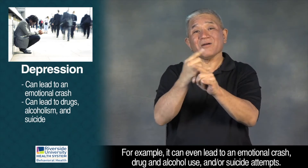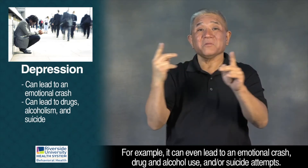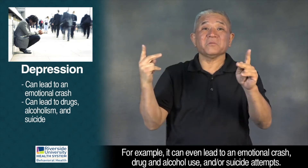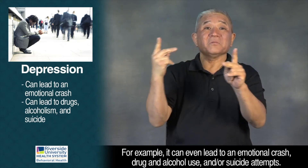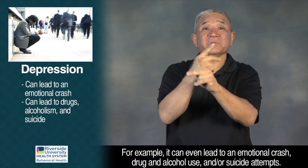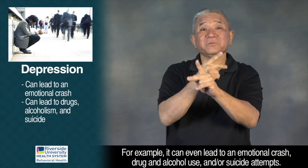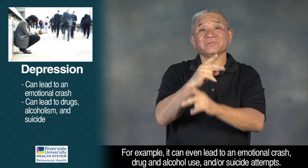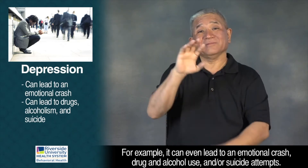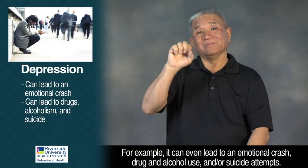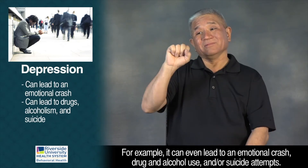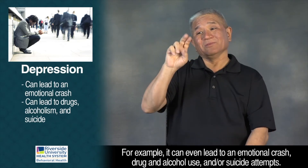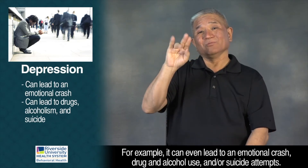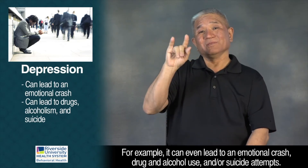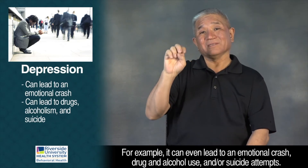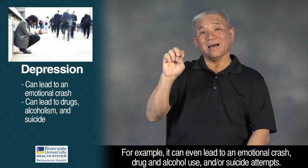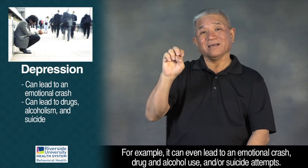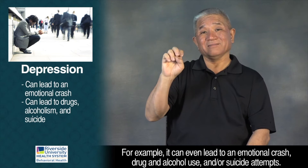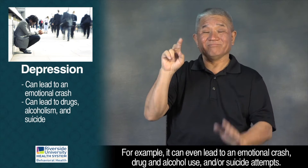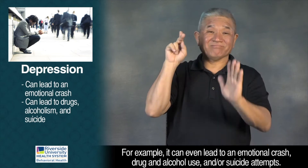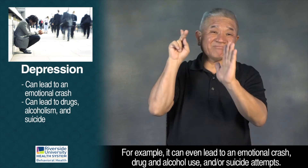use, and/or suicide attempts.